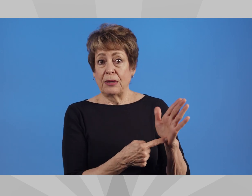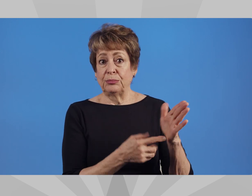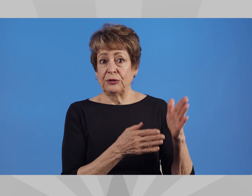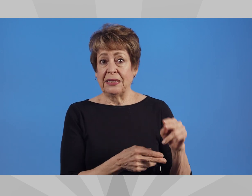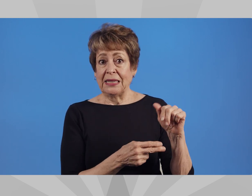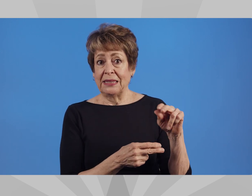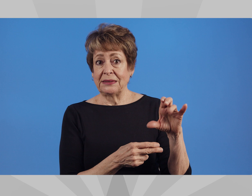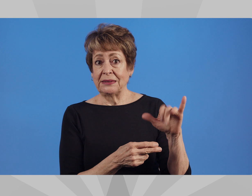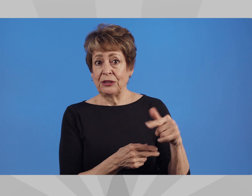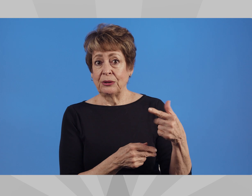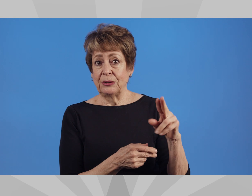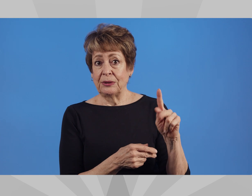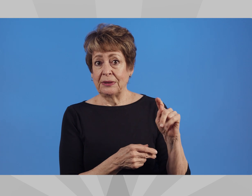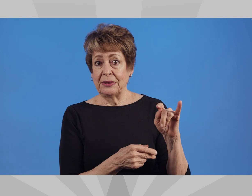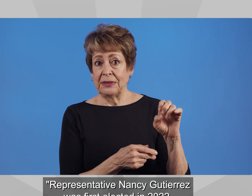Biography.